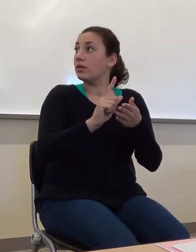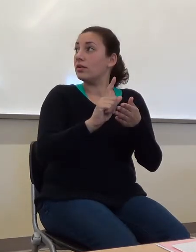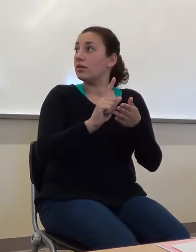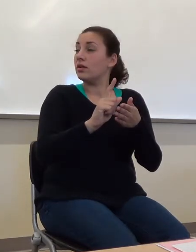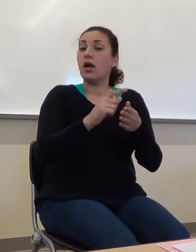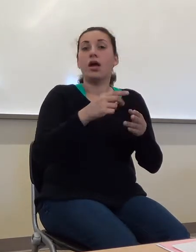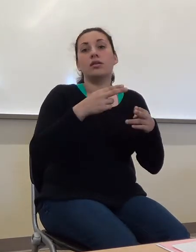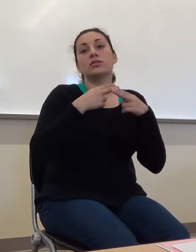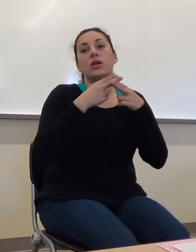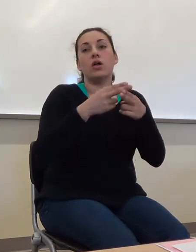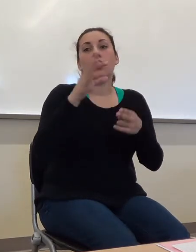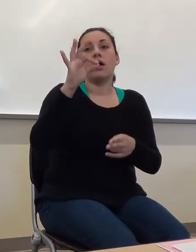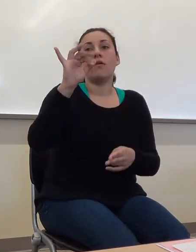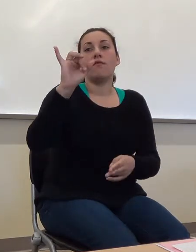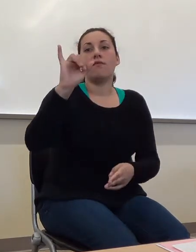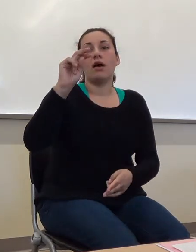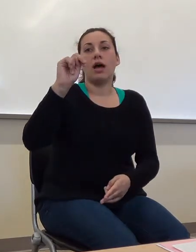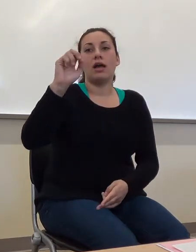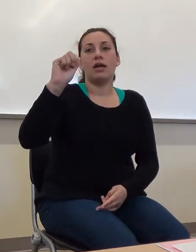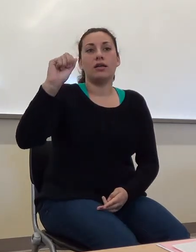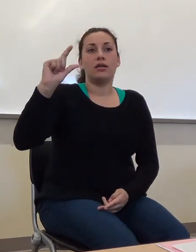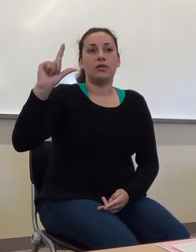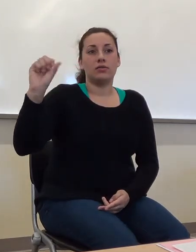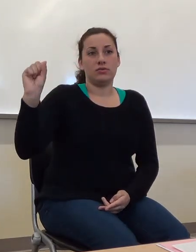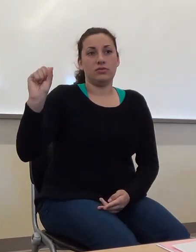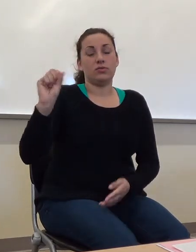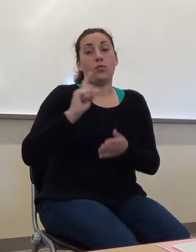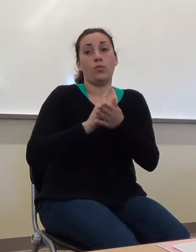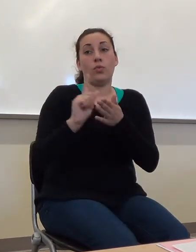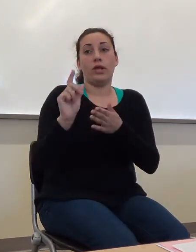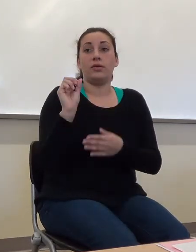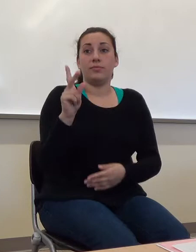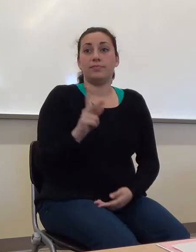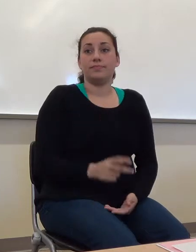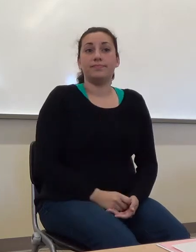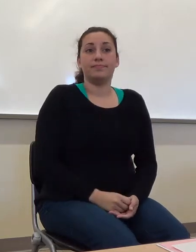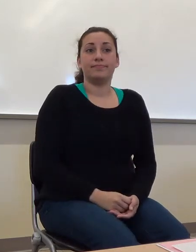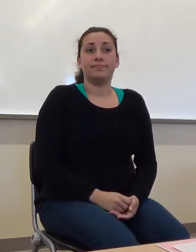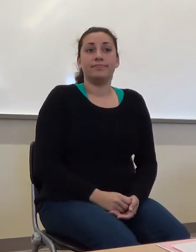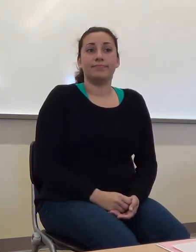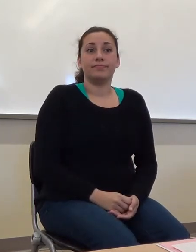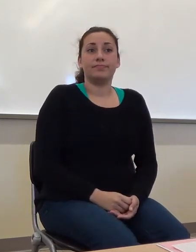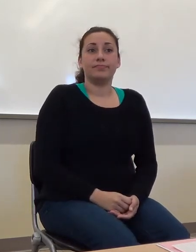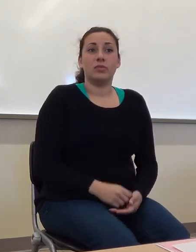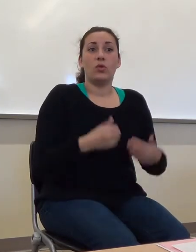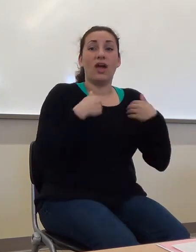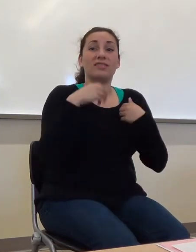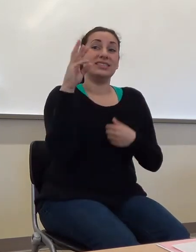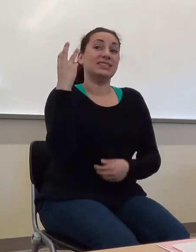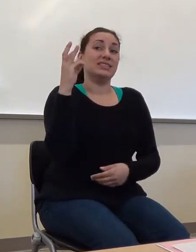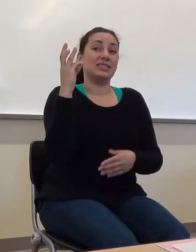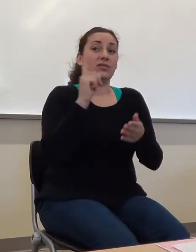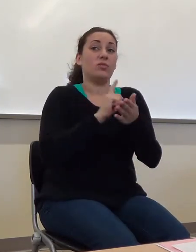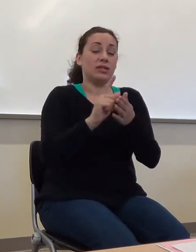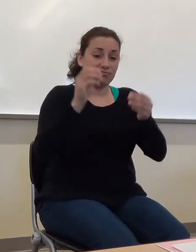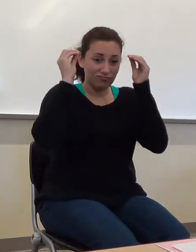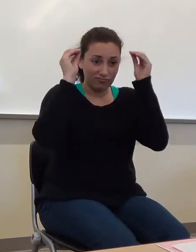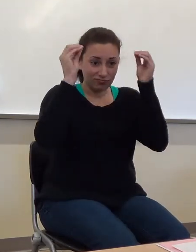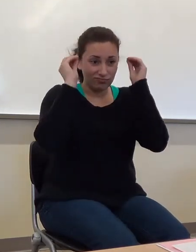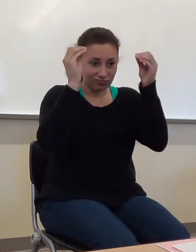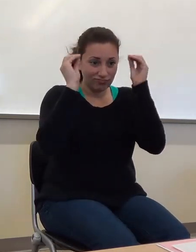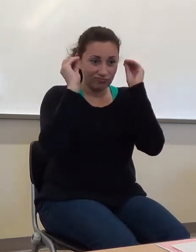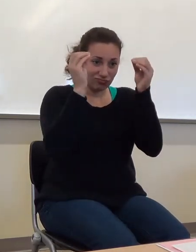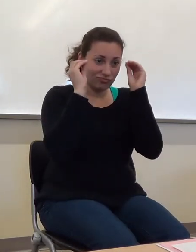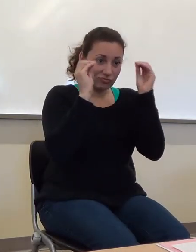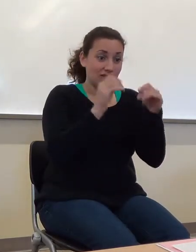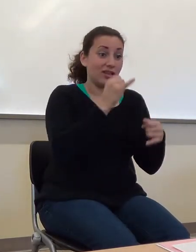officially called finals week. So the rule is that you have 16 weeks of instruction, and then